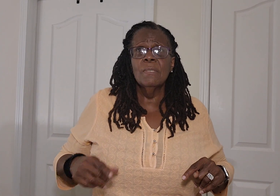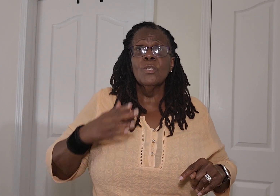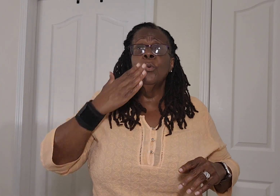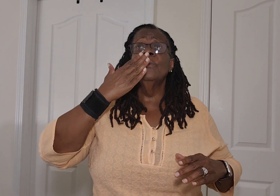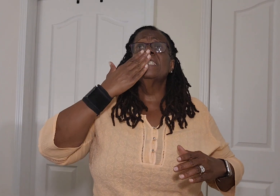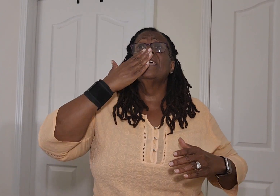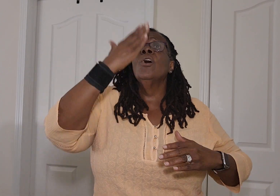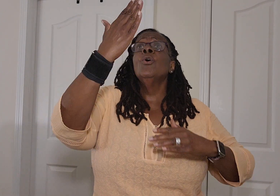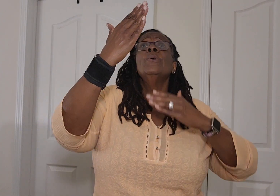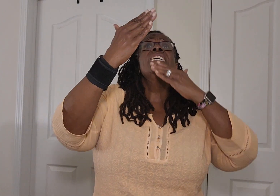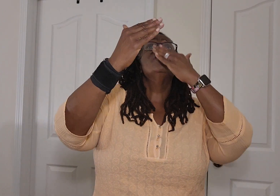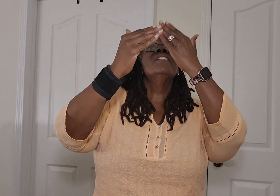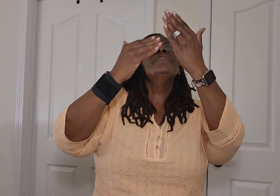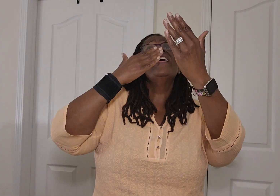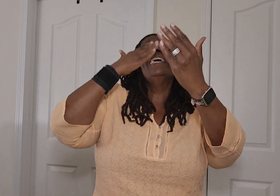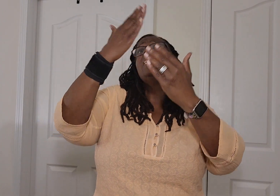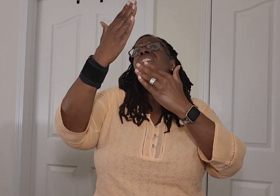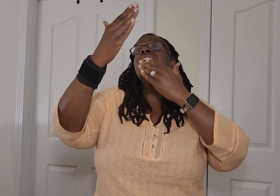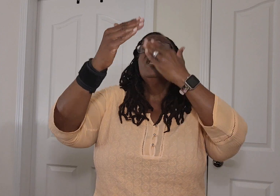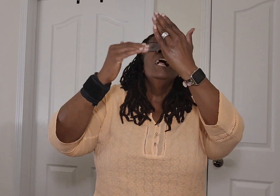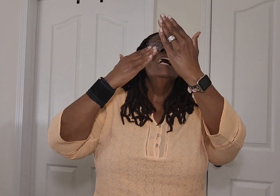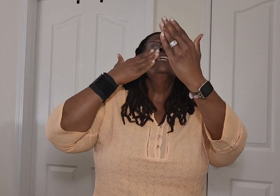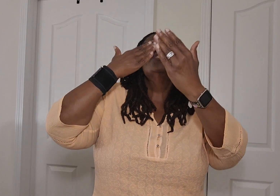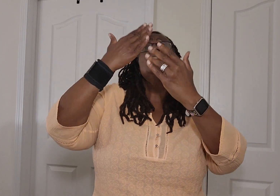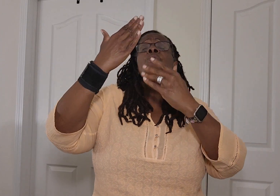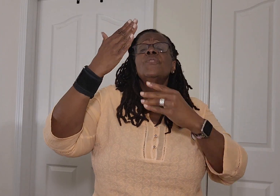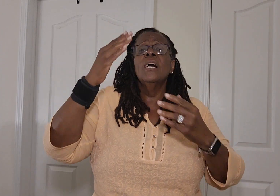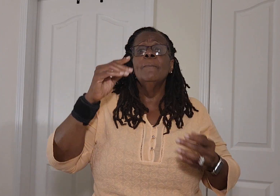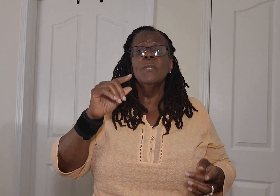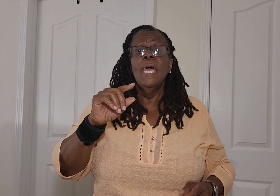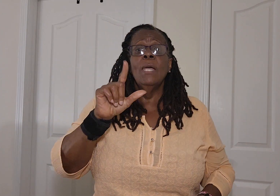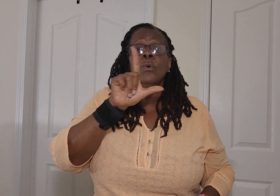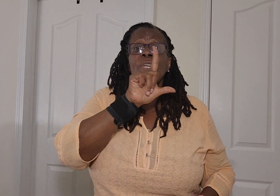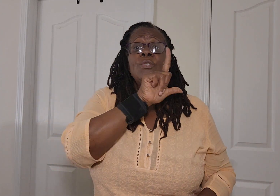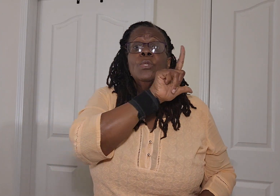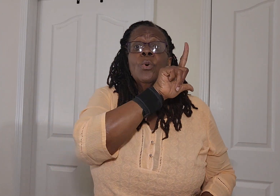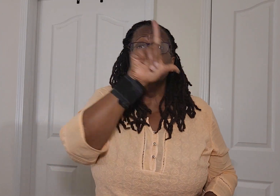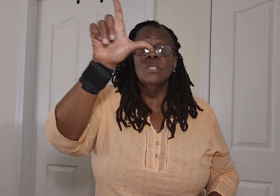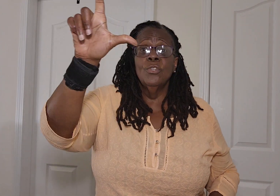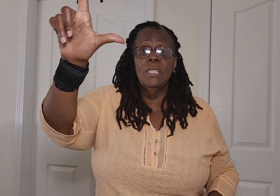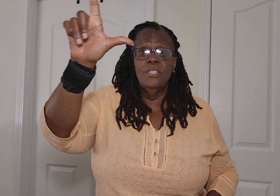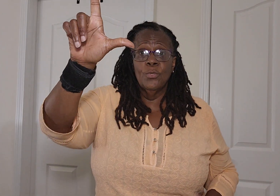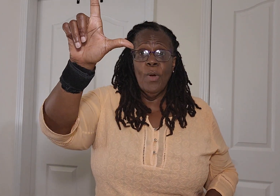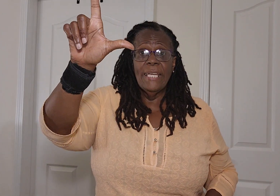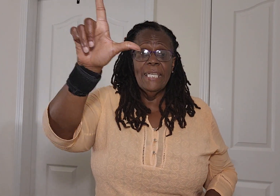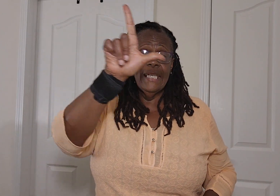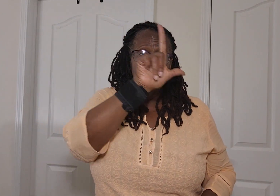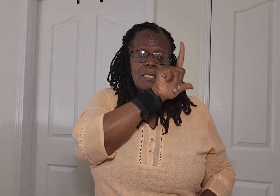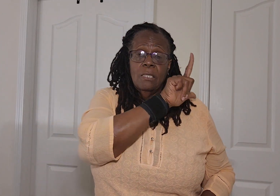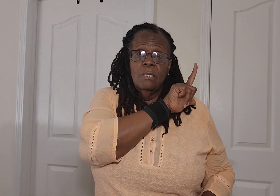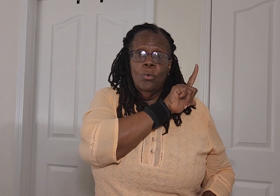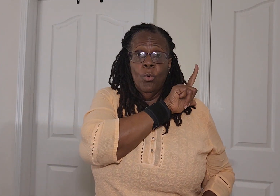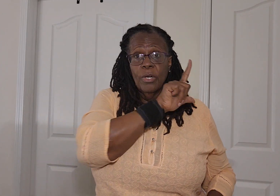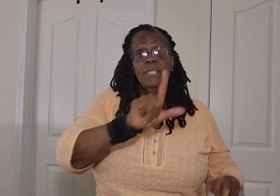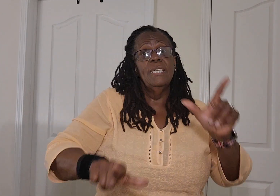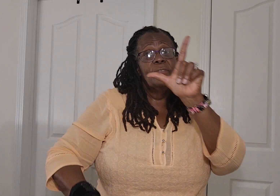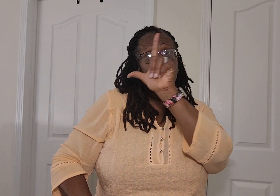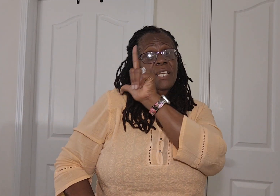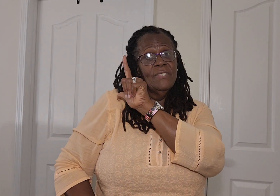so when we say, oh, give thanks unto the, and when we do Lord, your right hand, or if you're